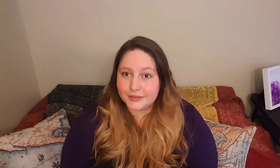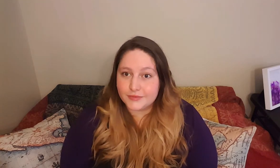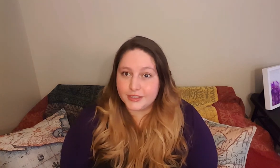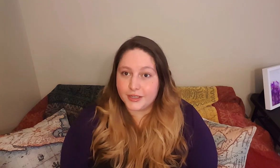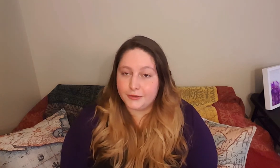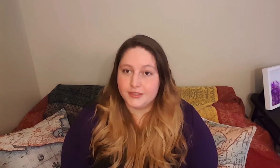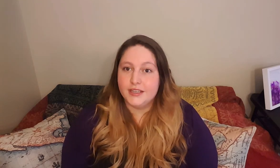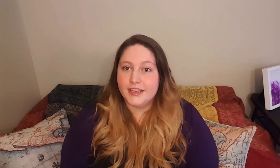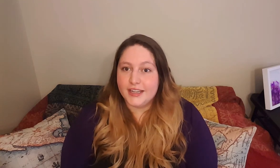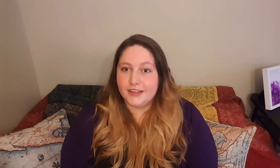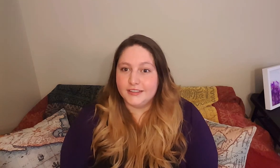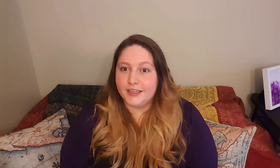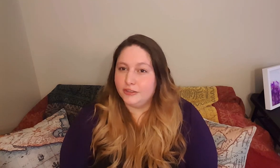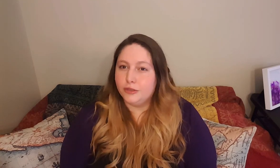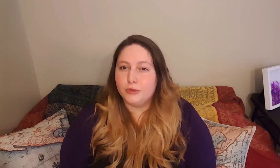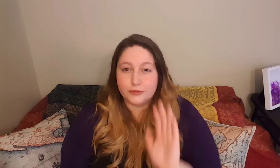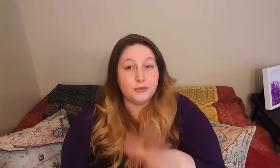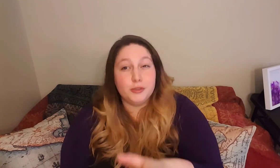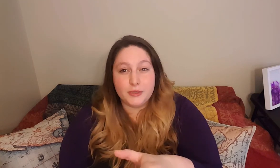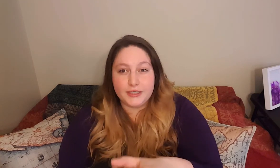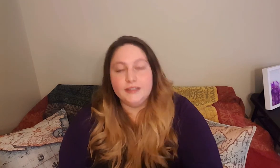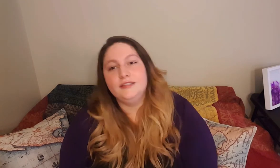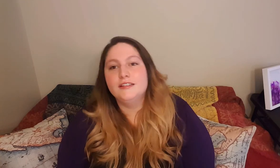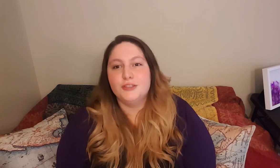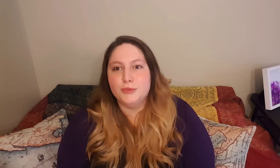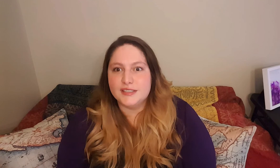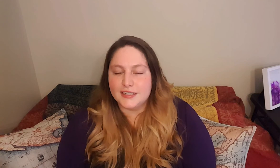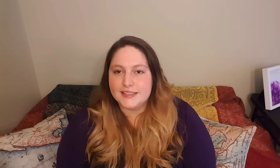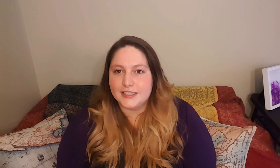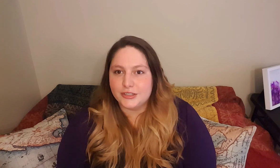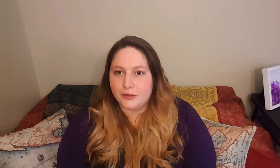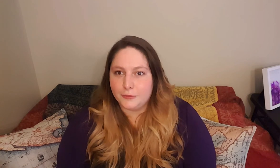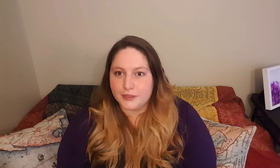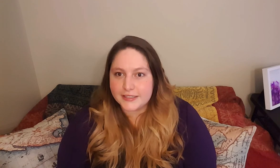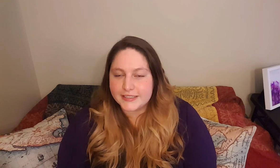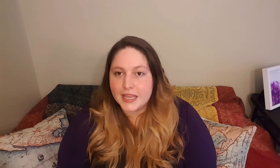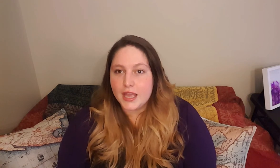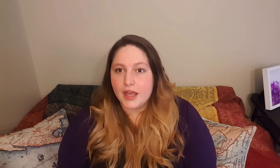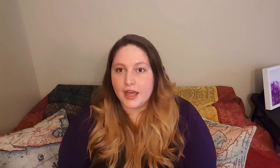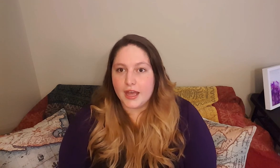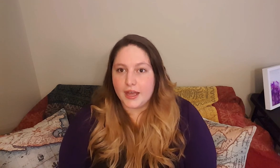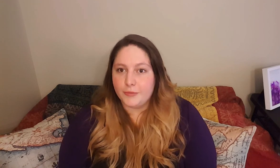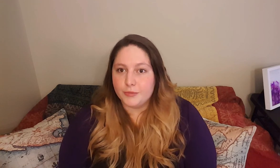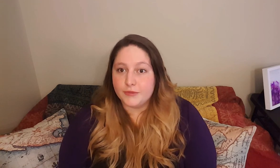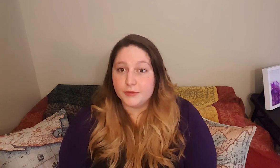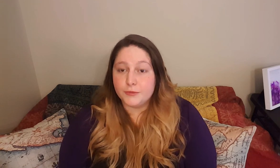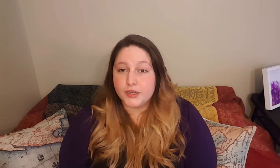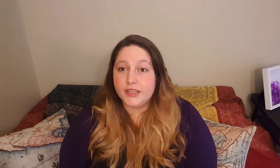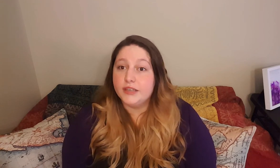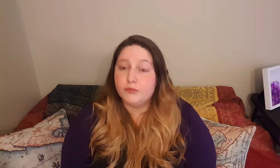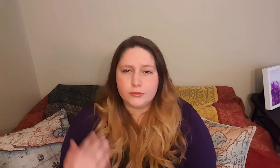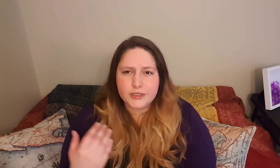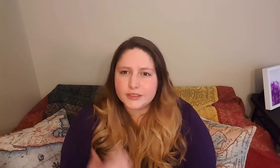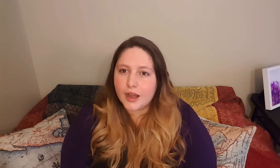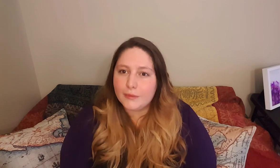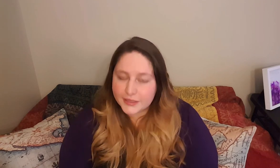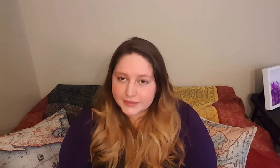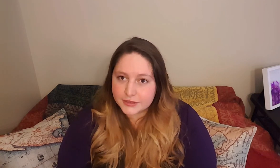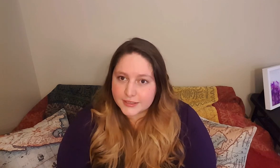those videos. Here and there. Don't want to throw too many. Too many signs at you all at once. But feel free. And feel free in the comments. If there's